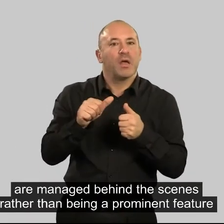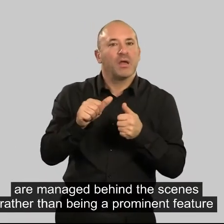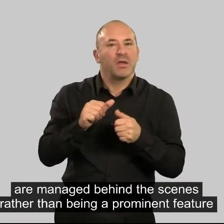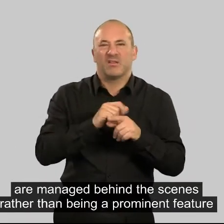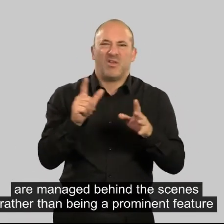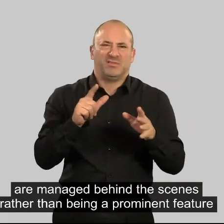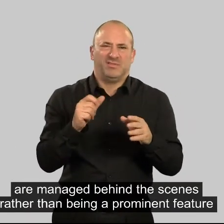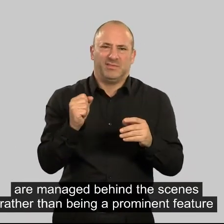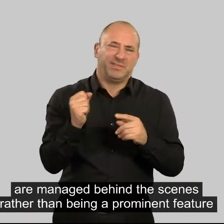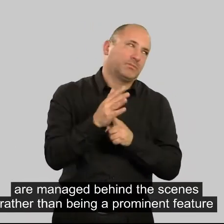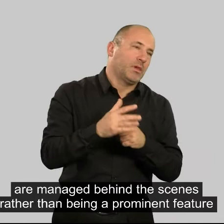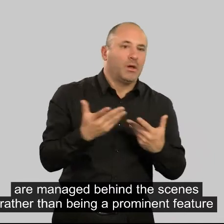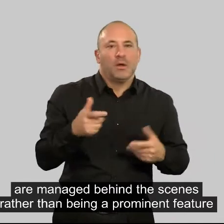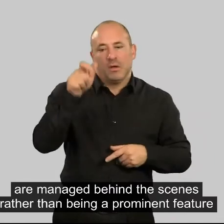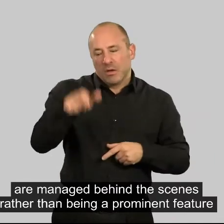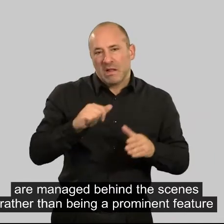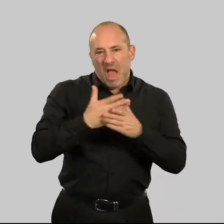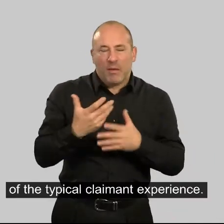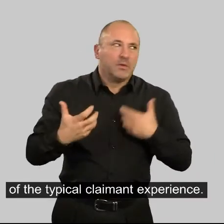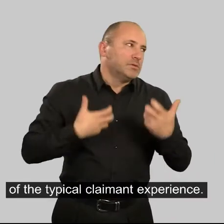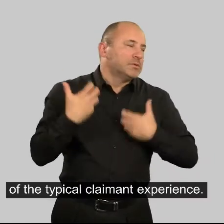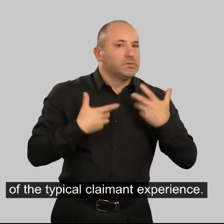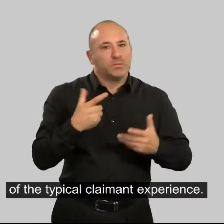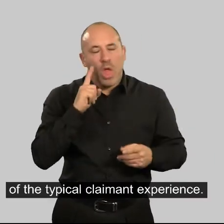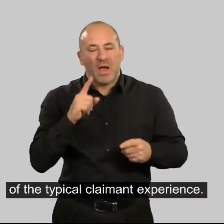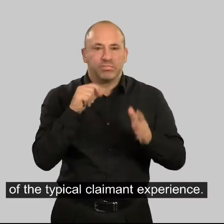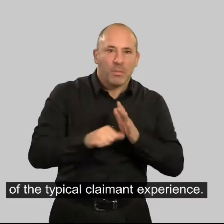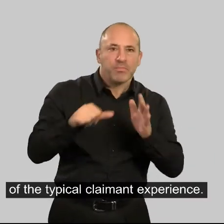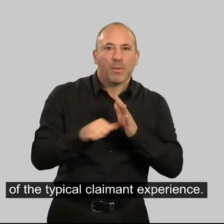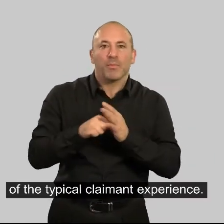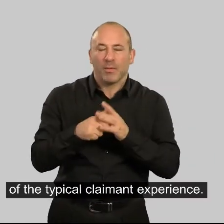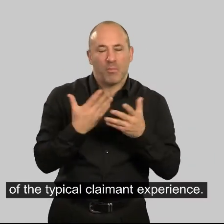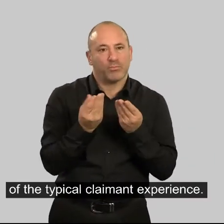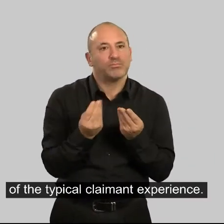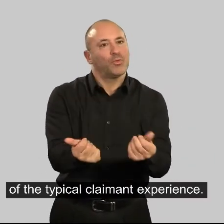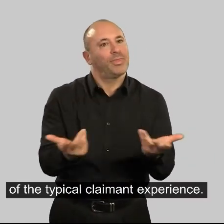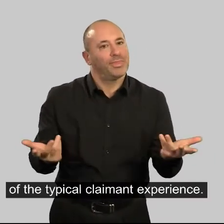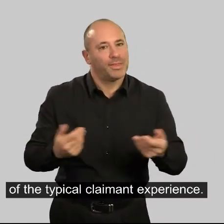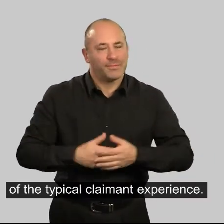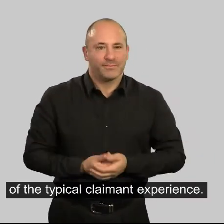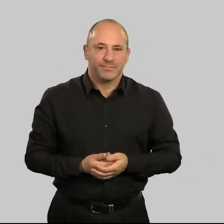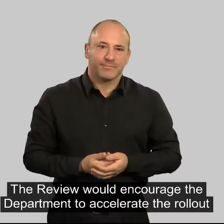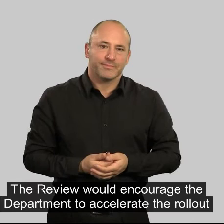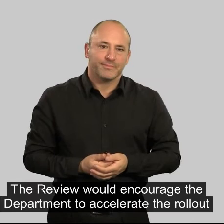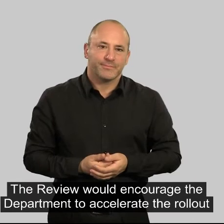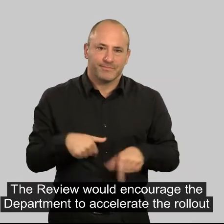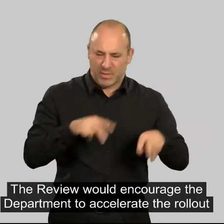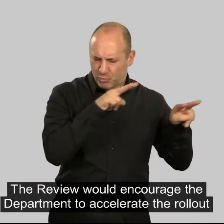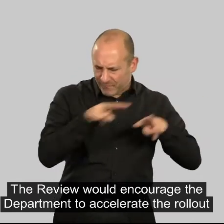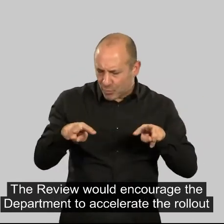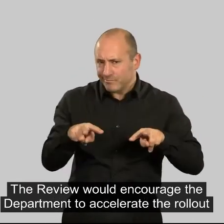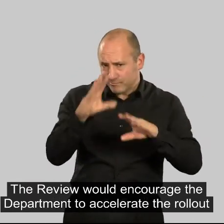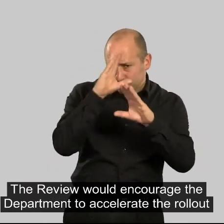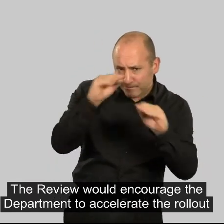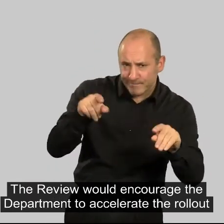outsourced providers are managed behind the scenes, rather than being a prominent feature of the typical claimant